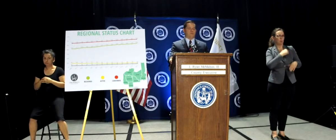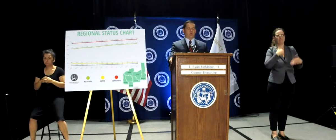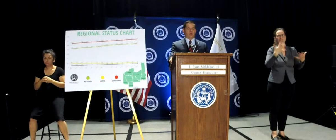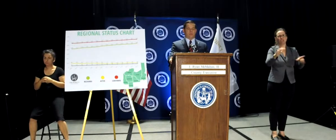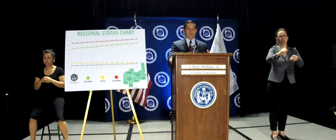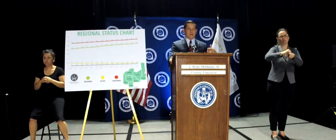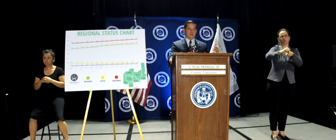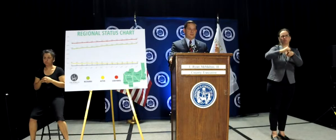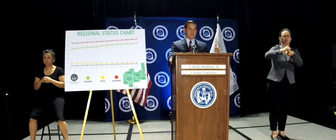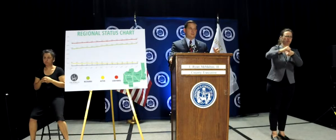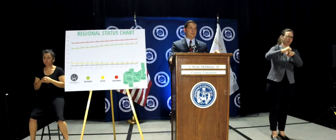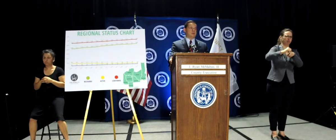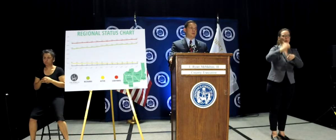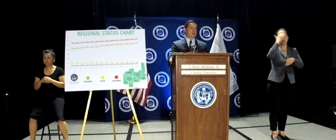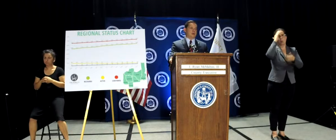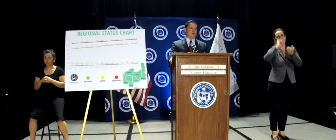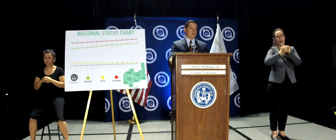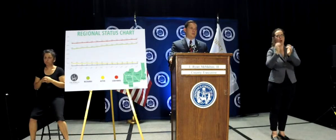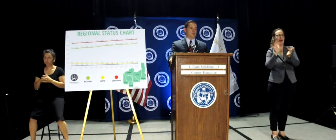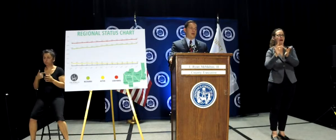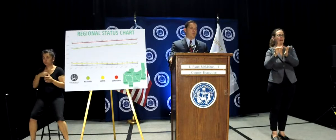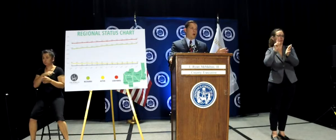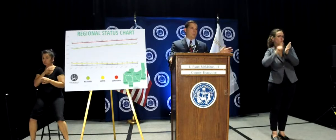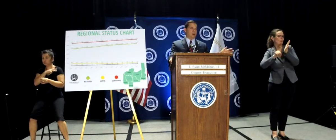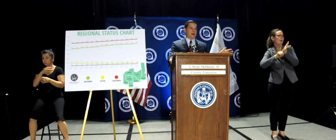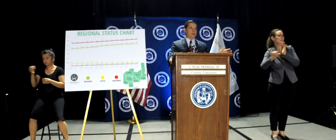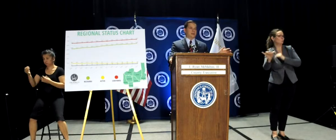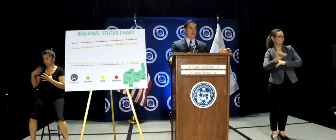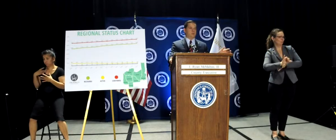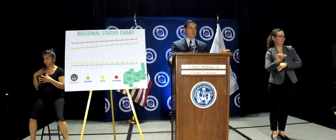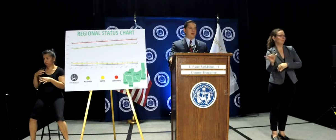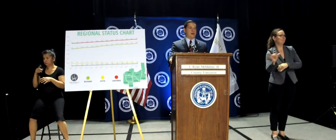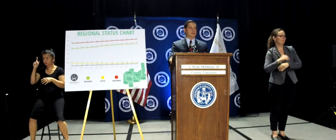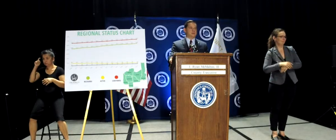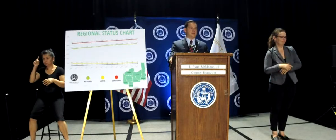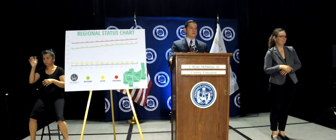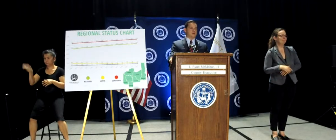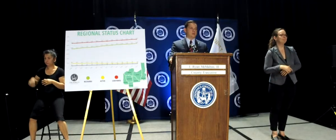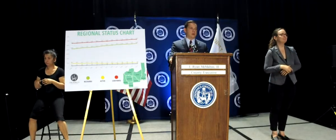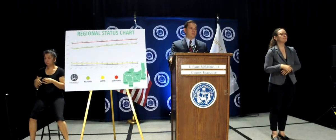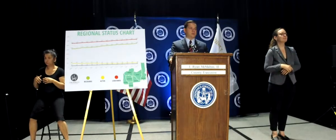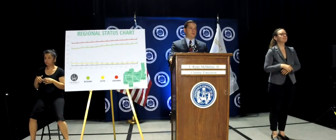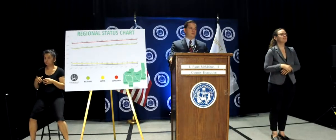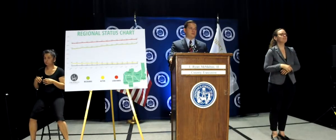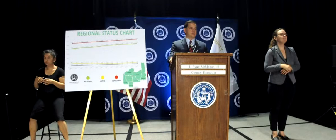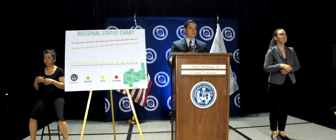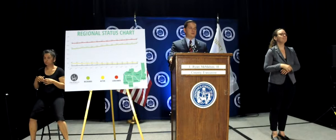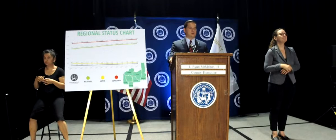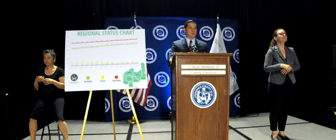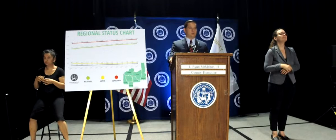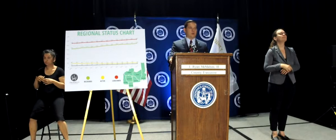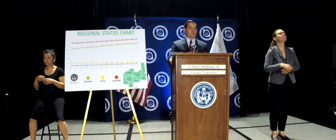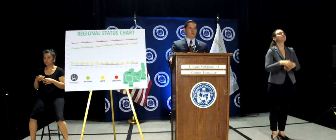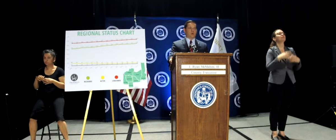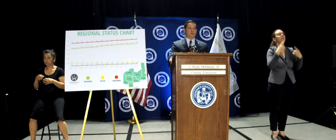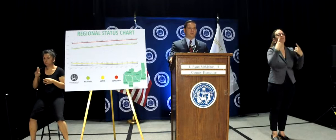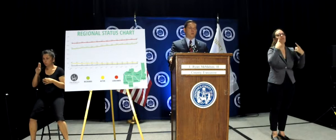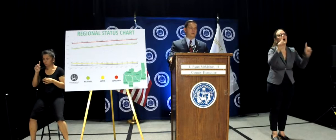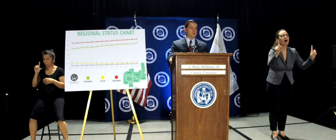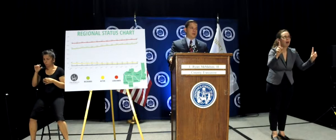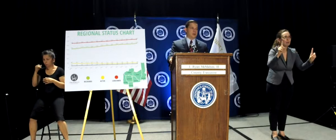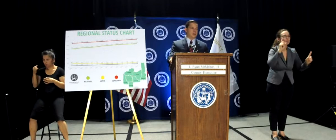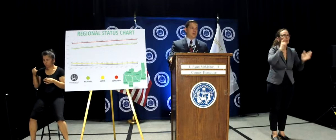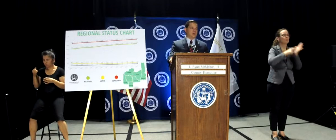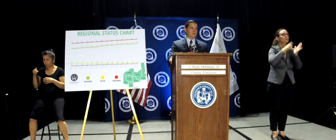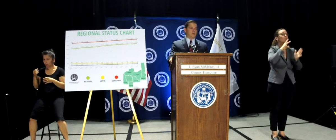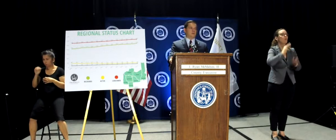we have more complaints. Glad Walmart got in the game with masks. That's good. That will save us, probably 20